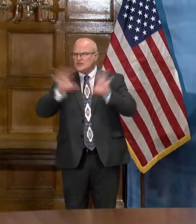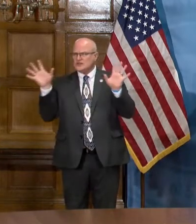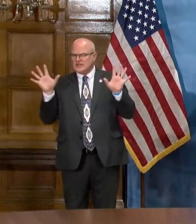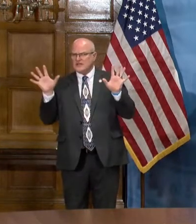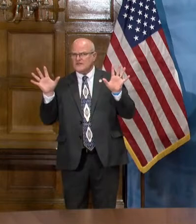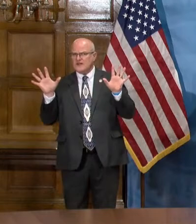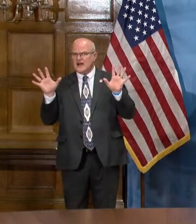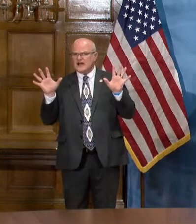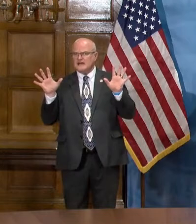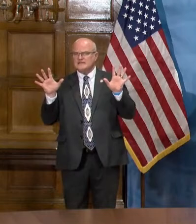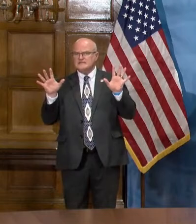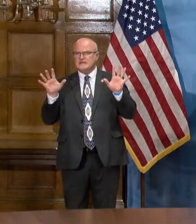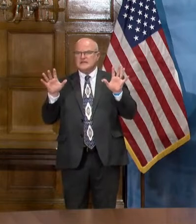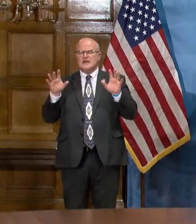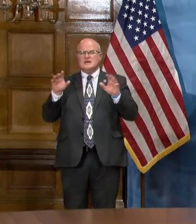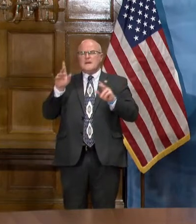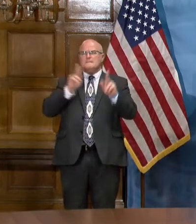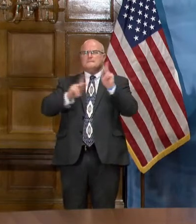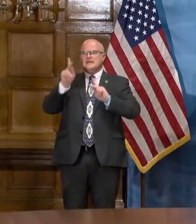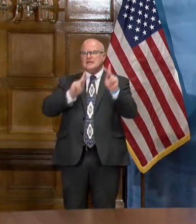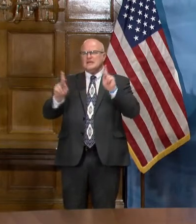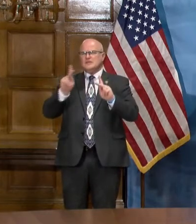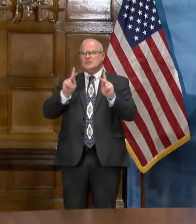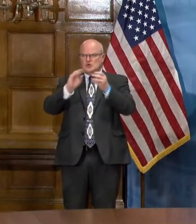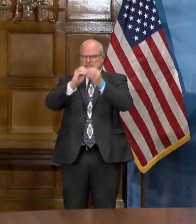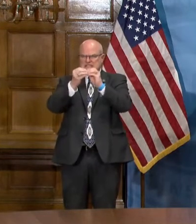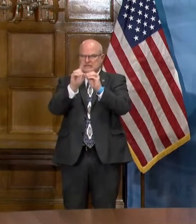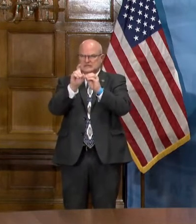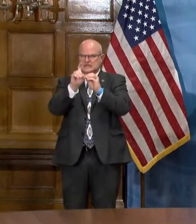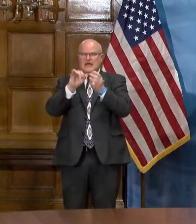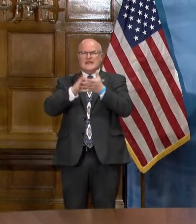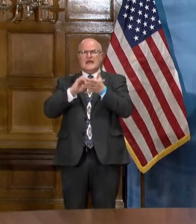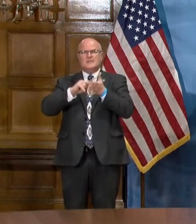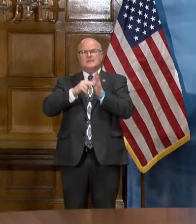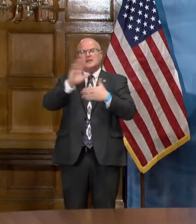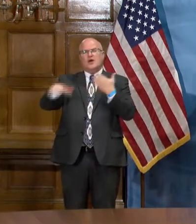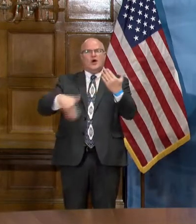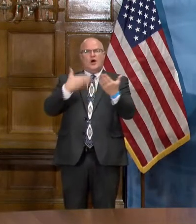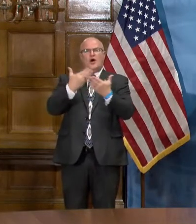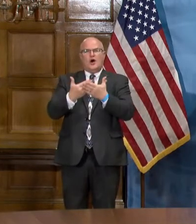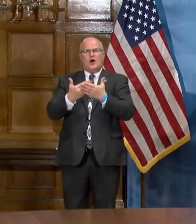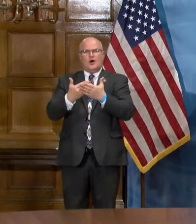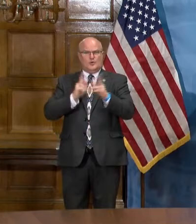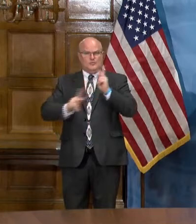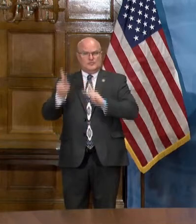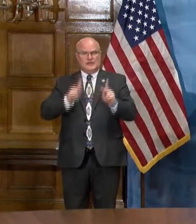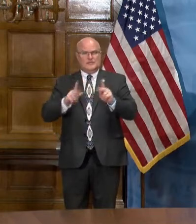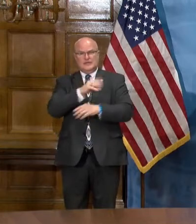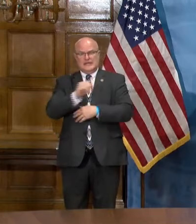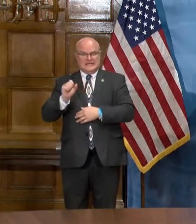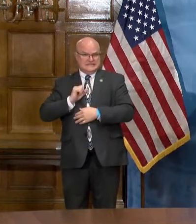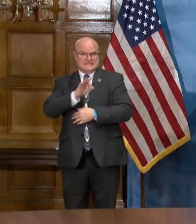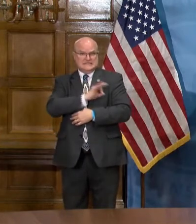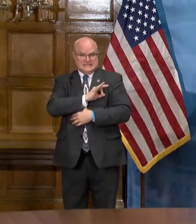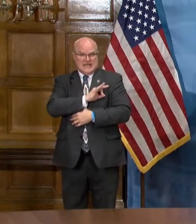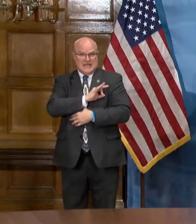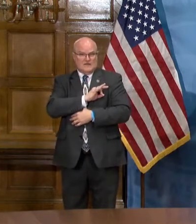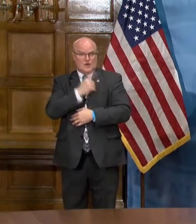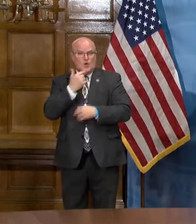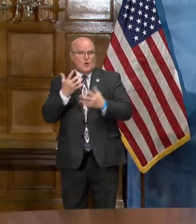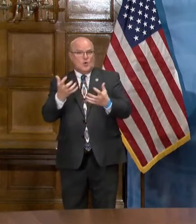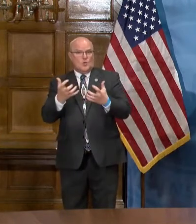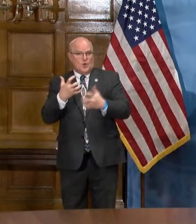sort of translate that into the population level? Does that mean that all residents and staff who want